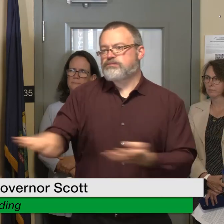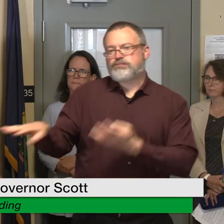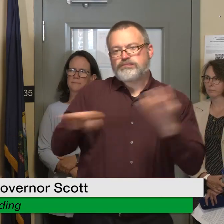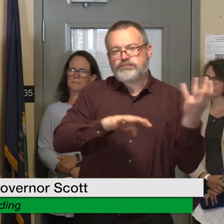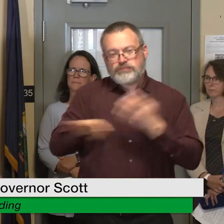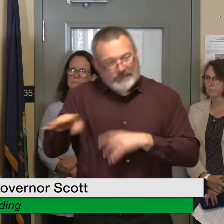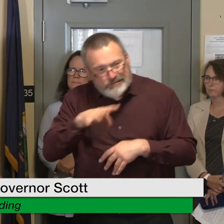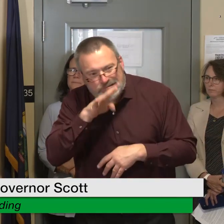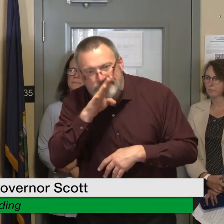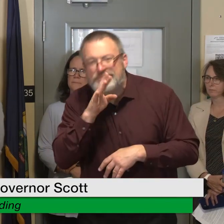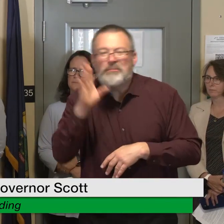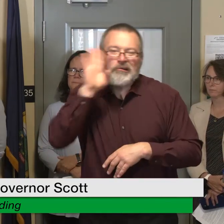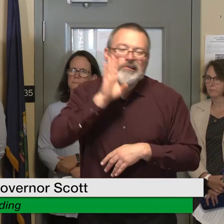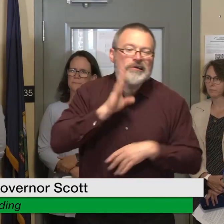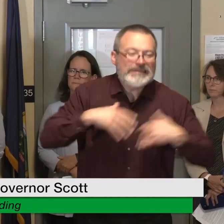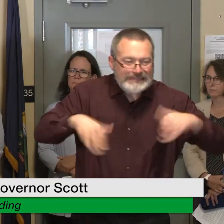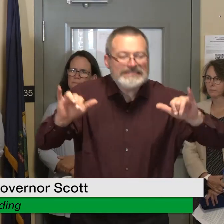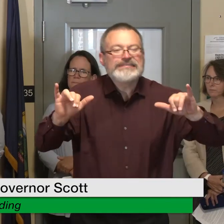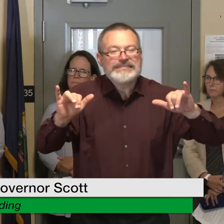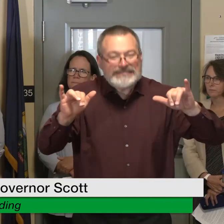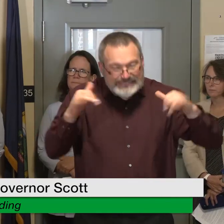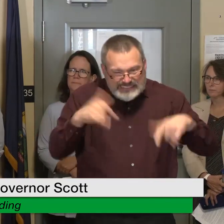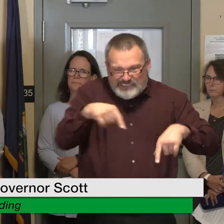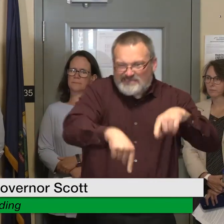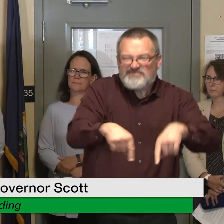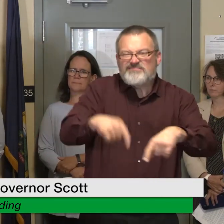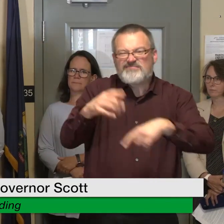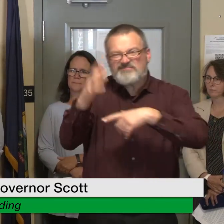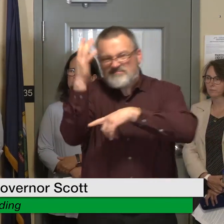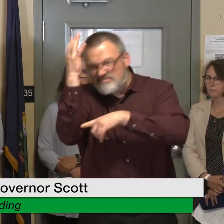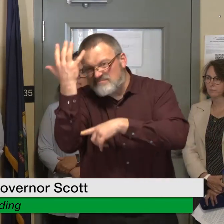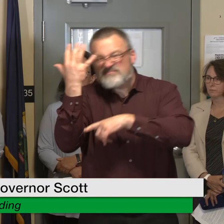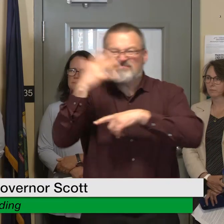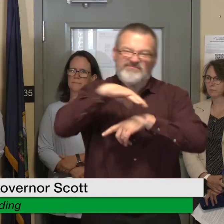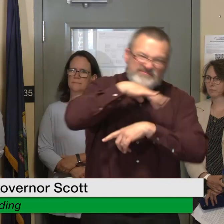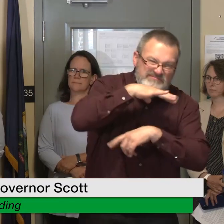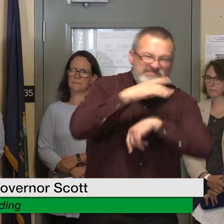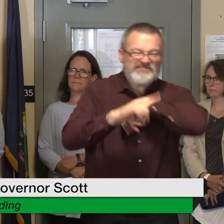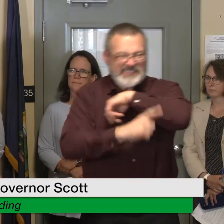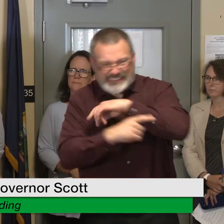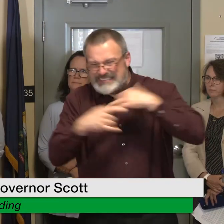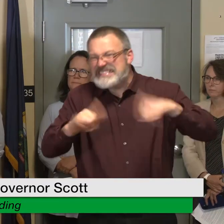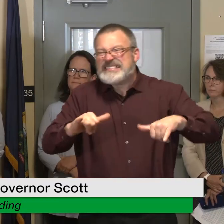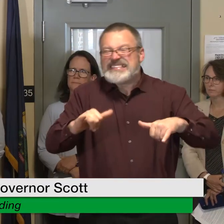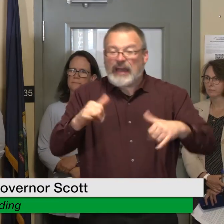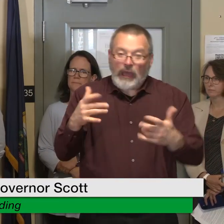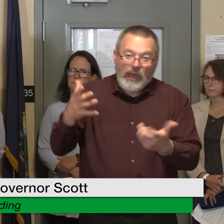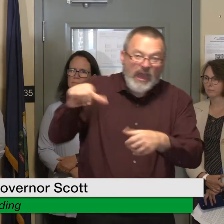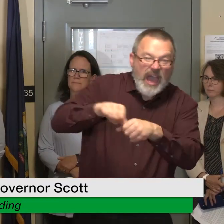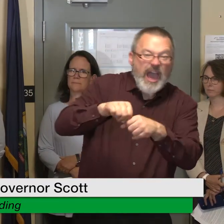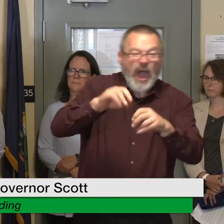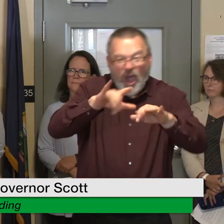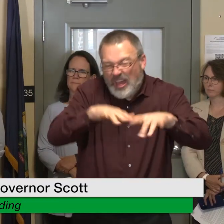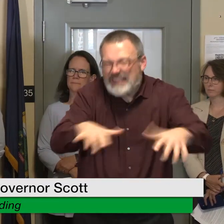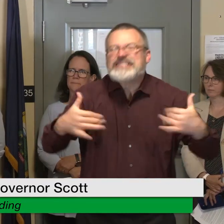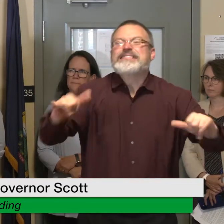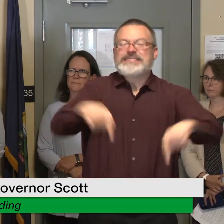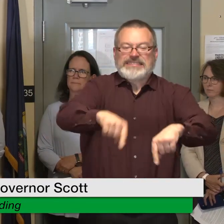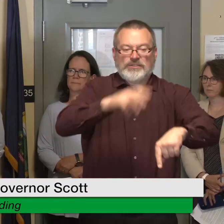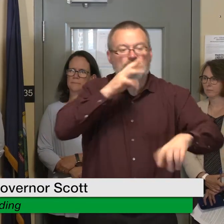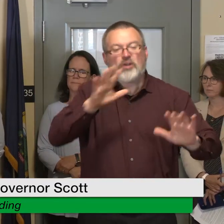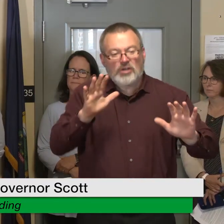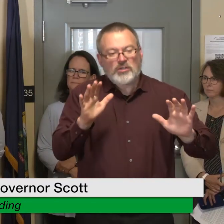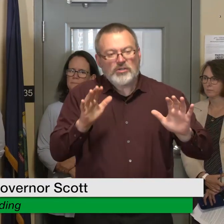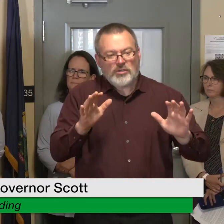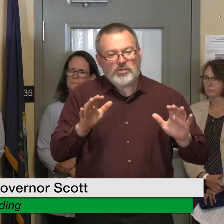does pose a risk to you. So be mindful of all of those things as you approach bodies of water. Please do not enter floodwaters